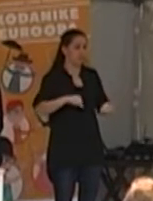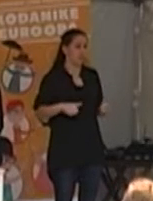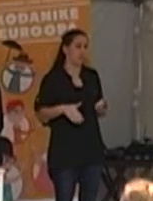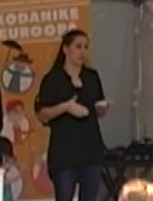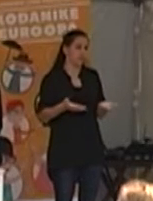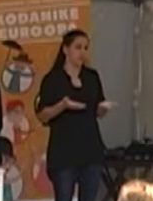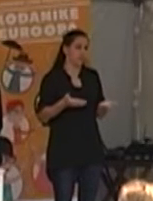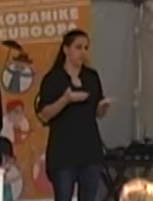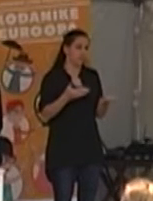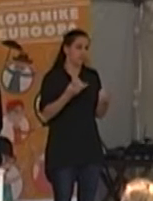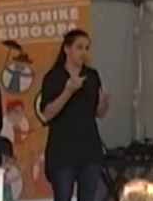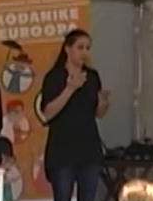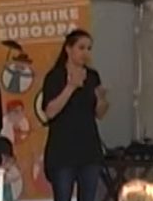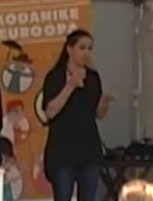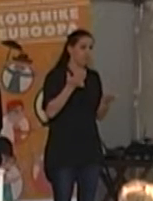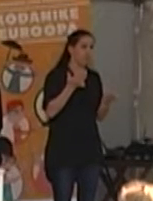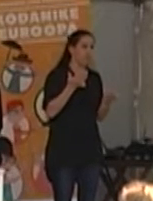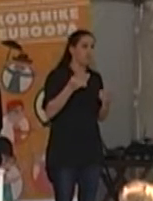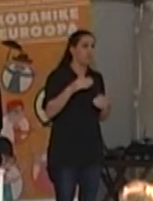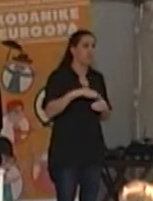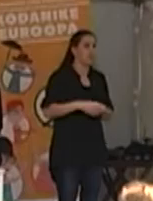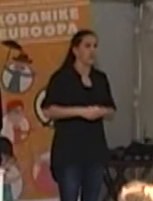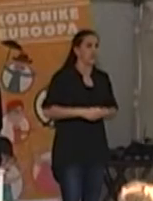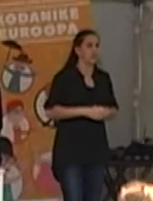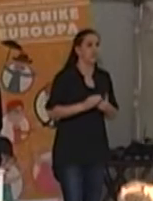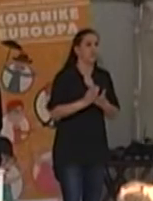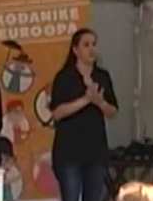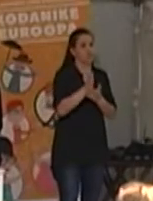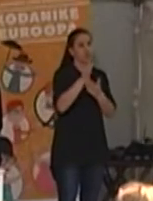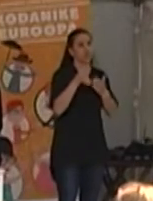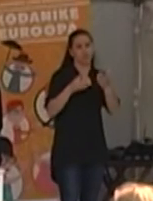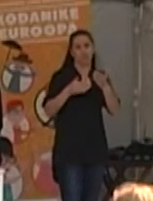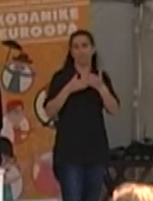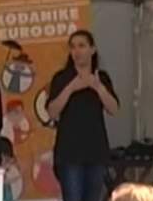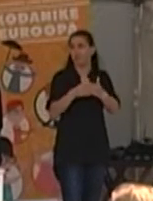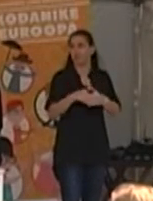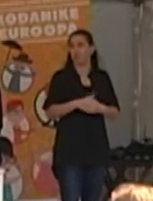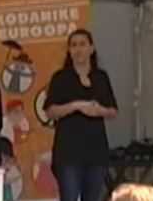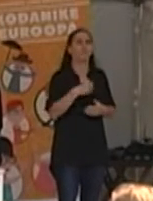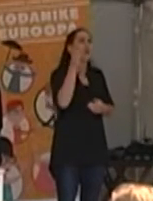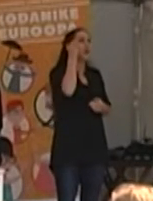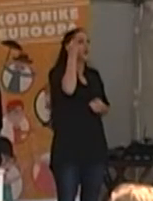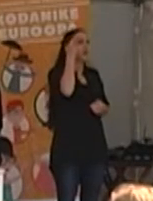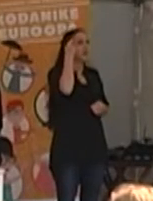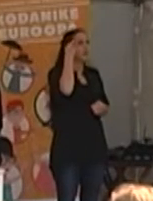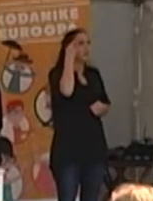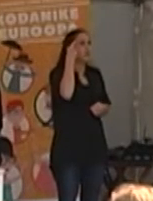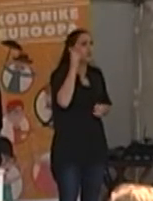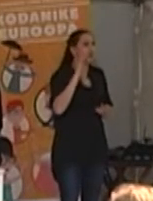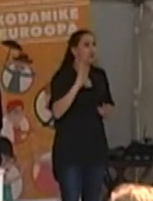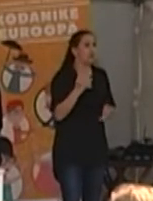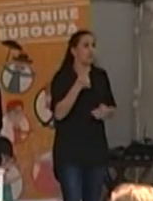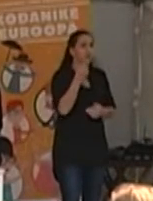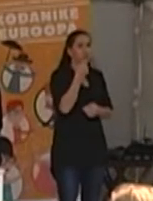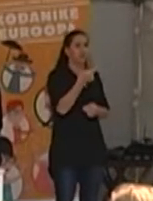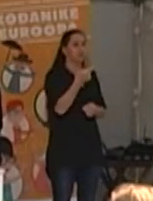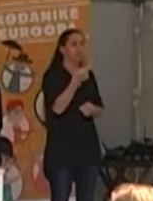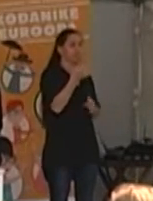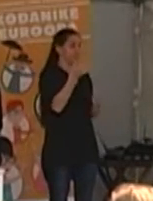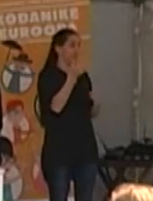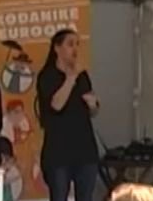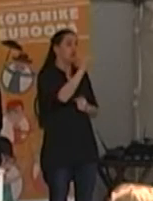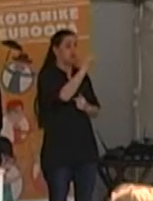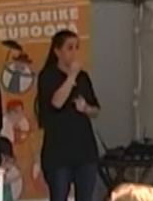all. Now, you are obviously, you did a smart thing here, saying that, you know, words have power, and